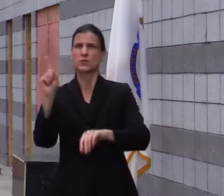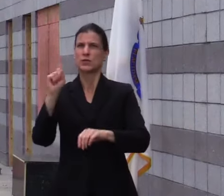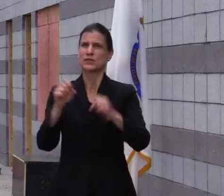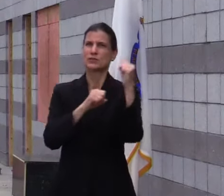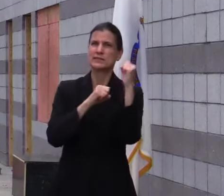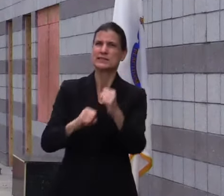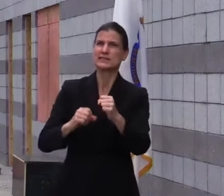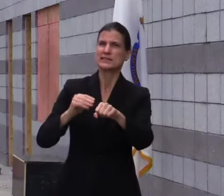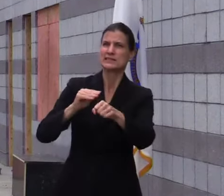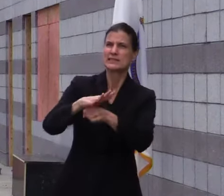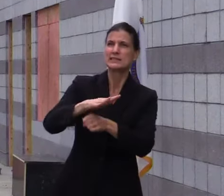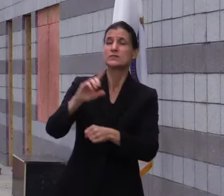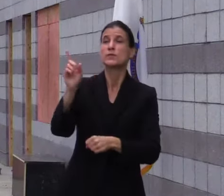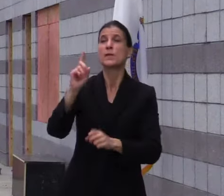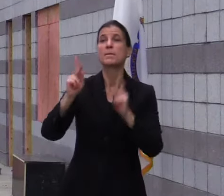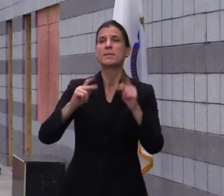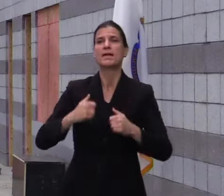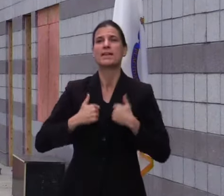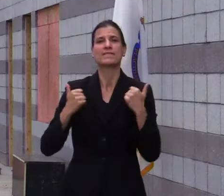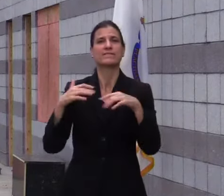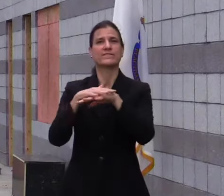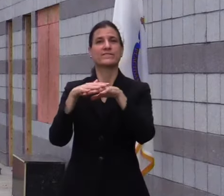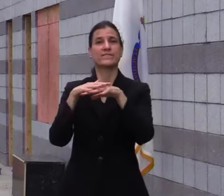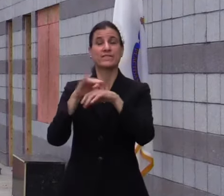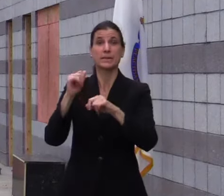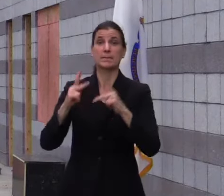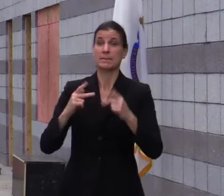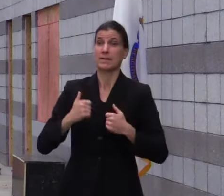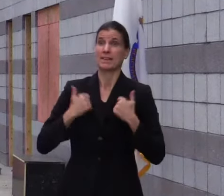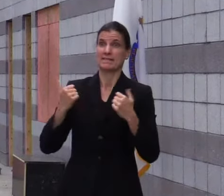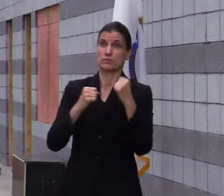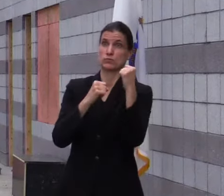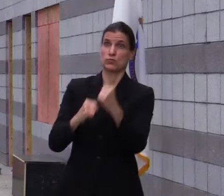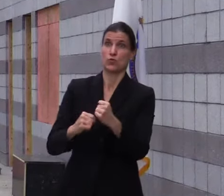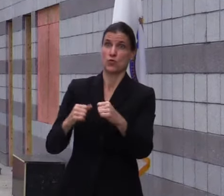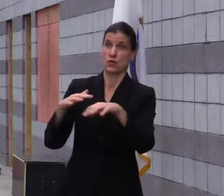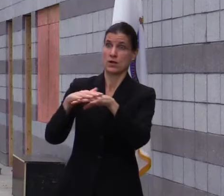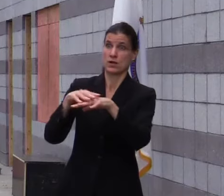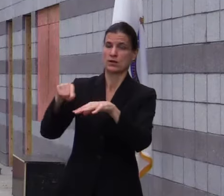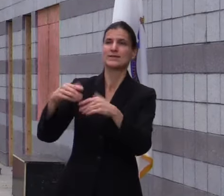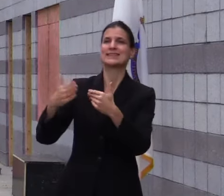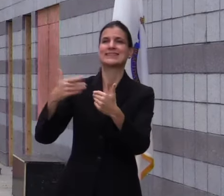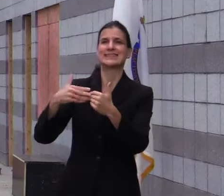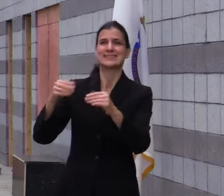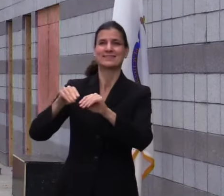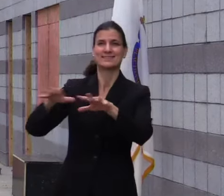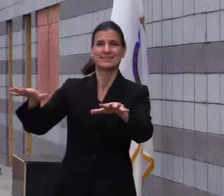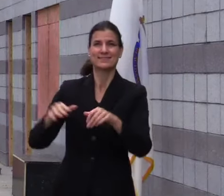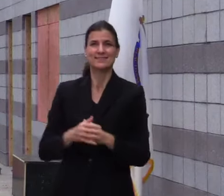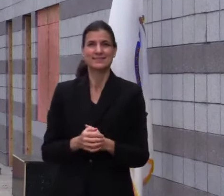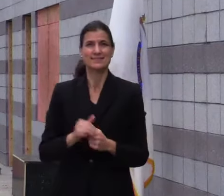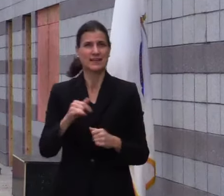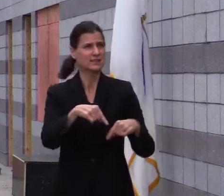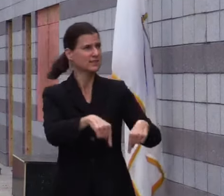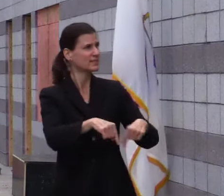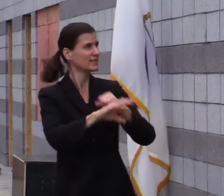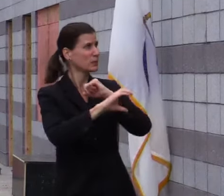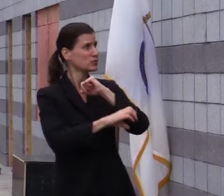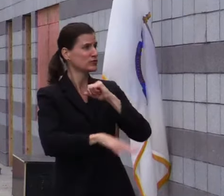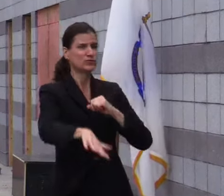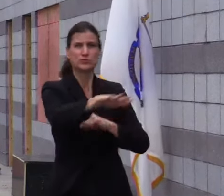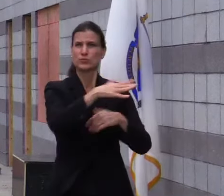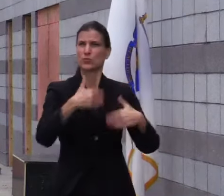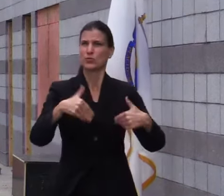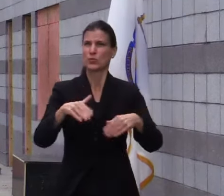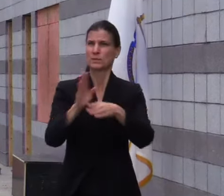many cases to where some of the most severe outbreaks have taken place. So if a community like Cambridge, which is more dense than many other parts